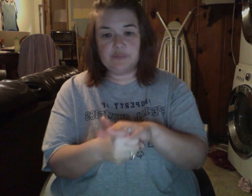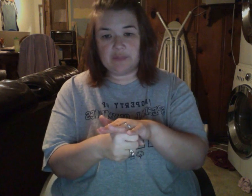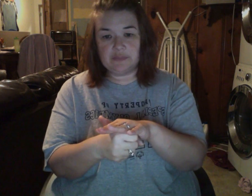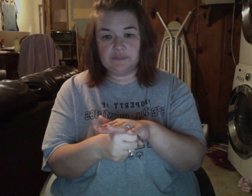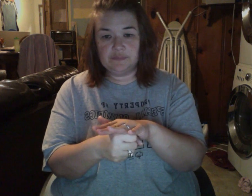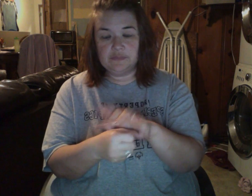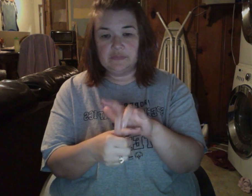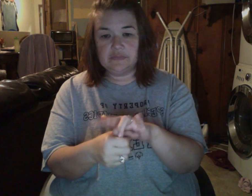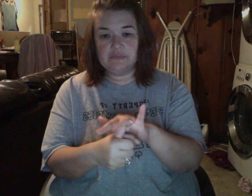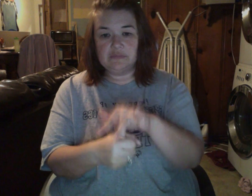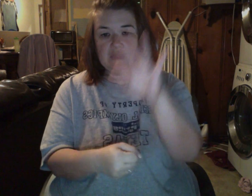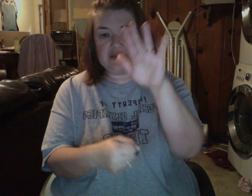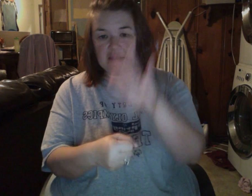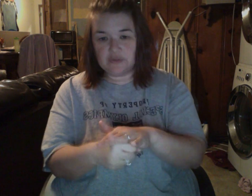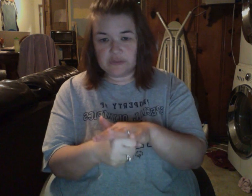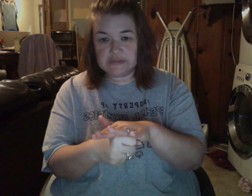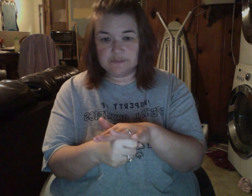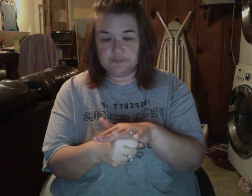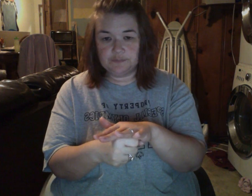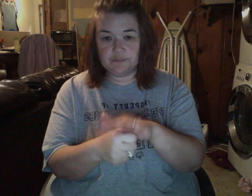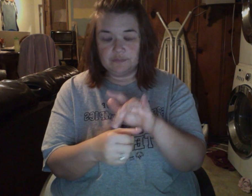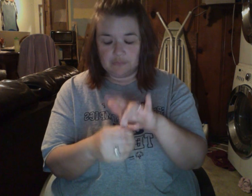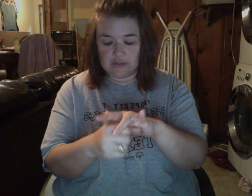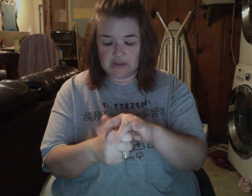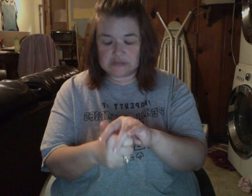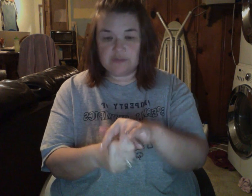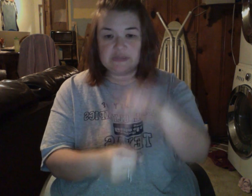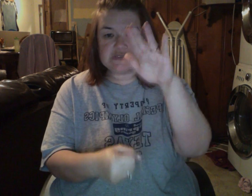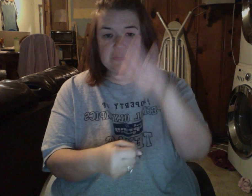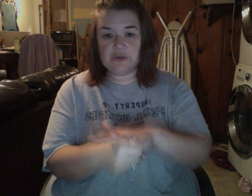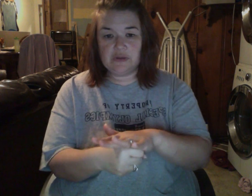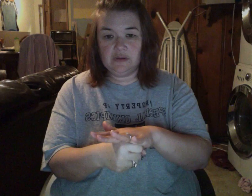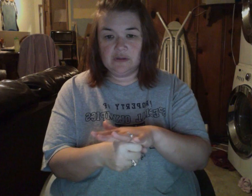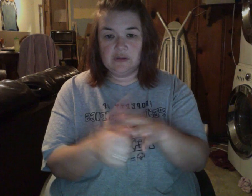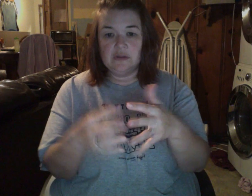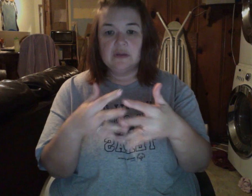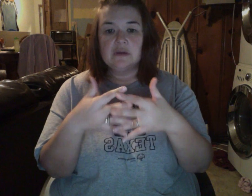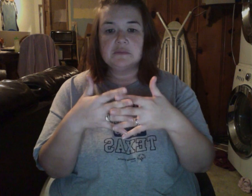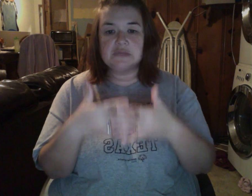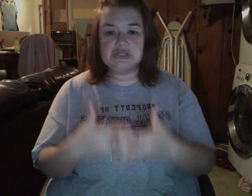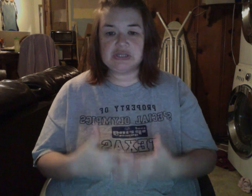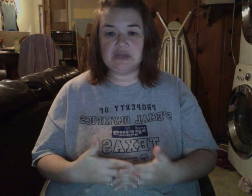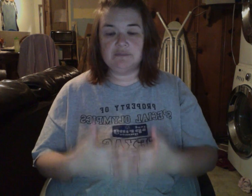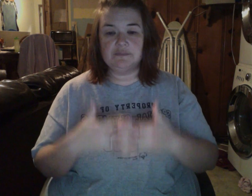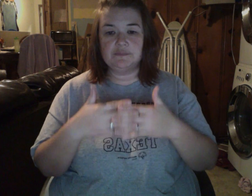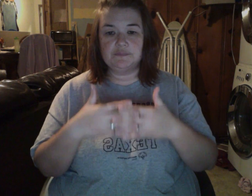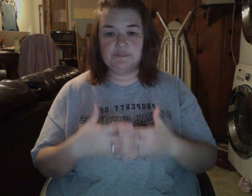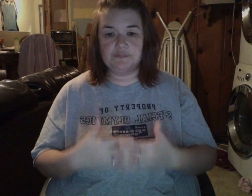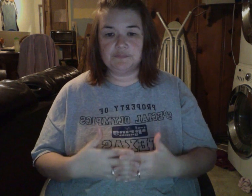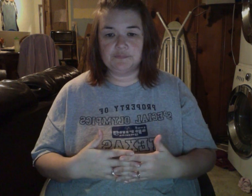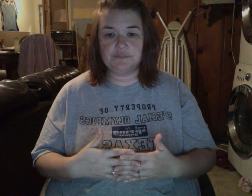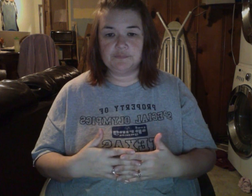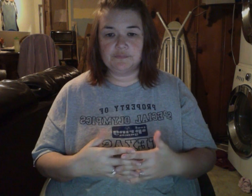pop. Like that noise. So it'd be soda machine.